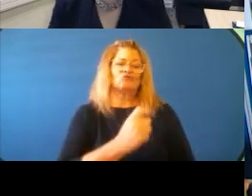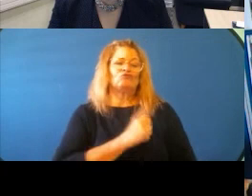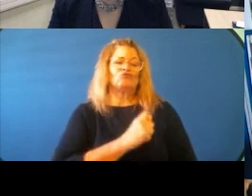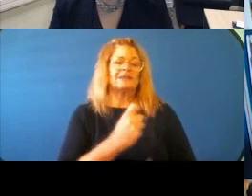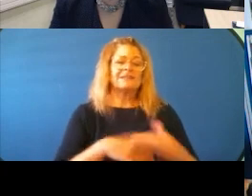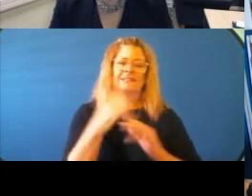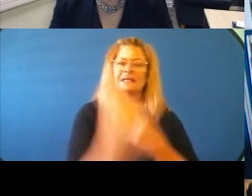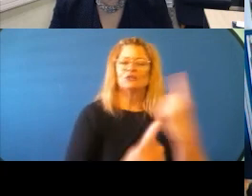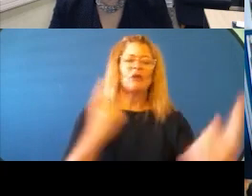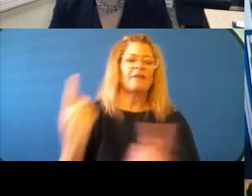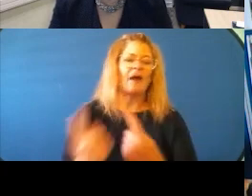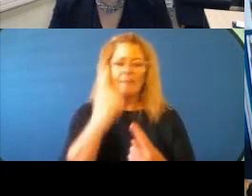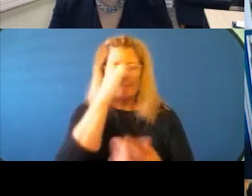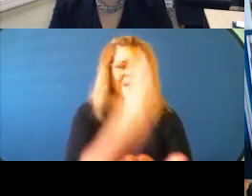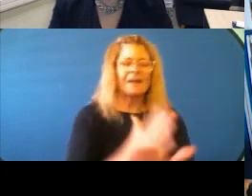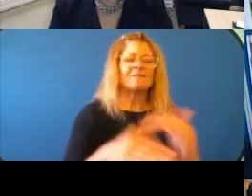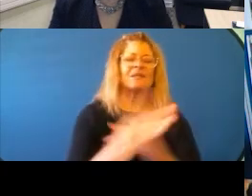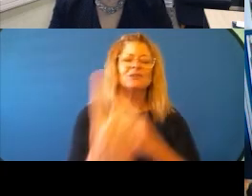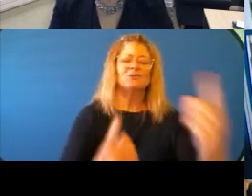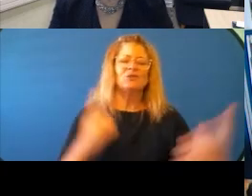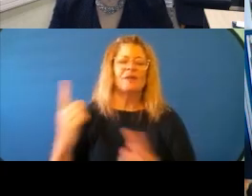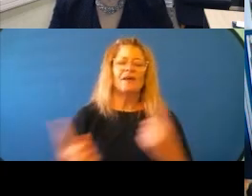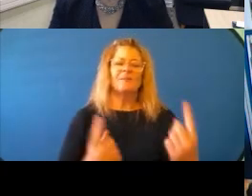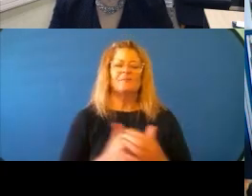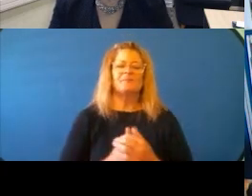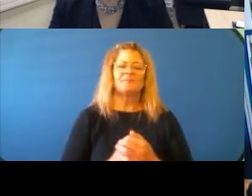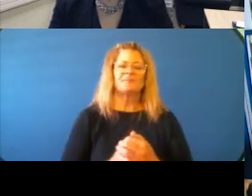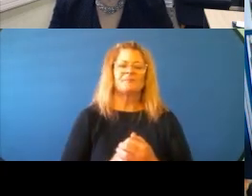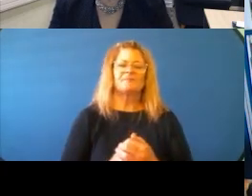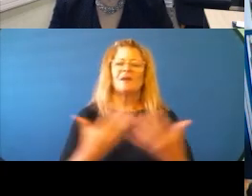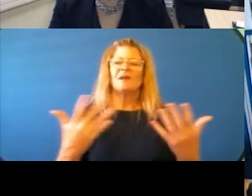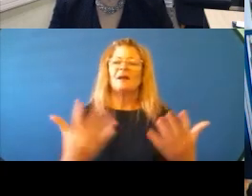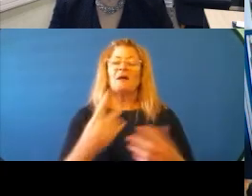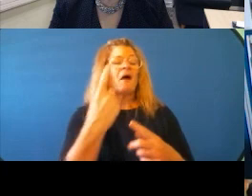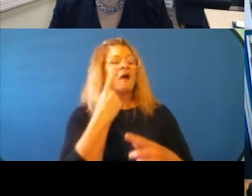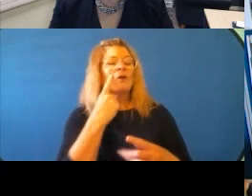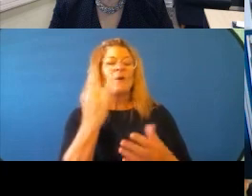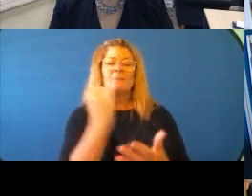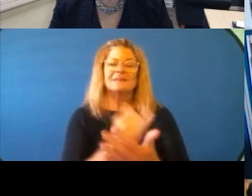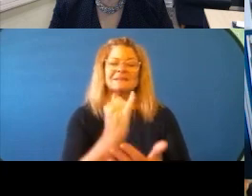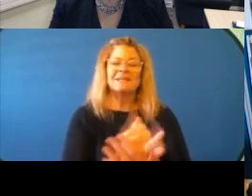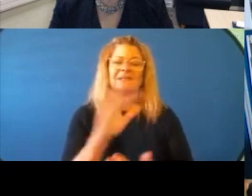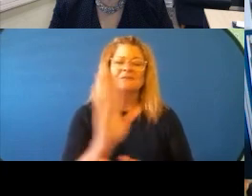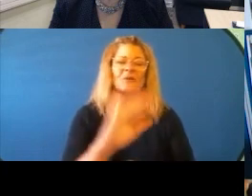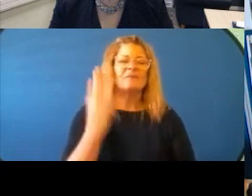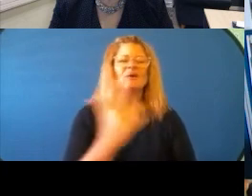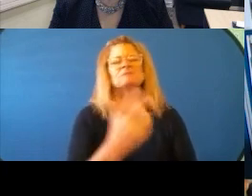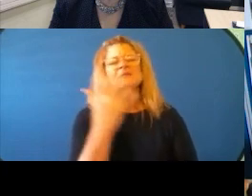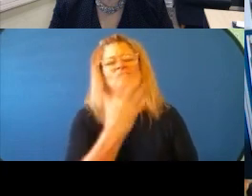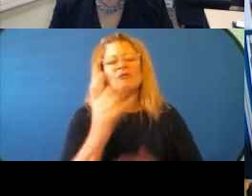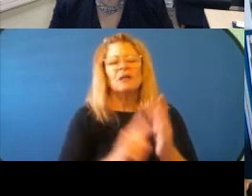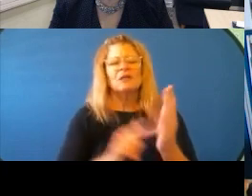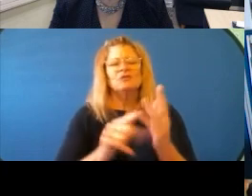another, and confidence that we can wear any of the mistakes. June, I'm going to have to get you to pick up the rest